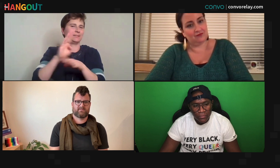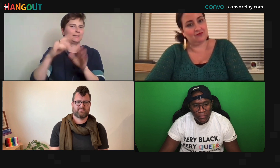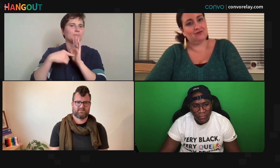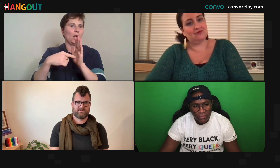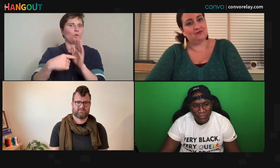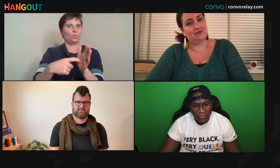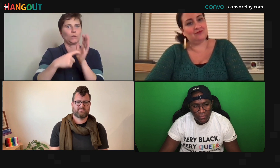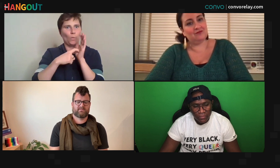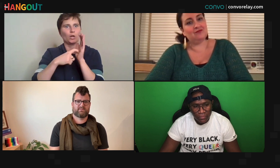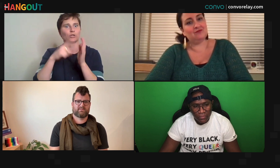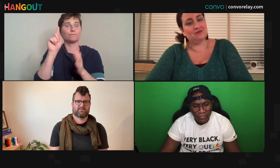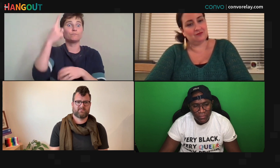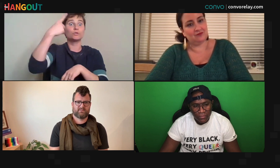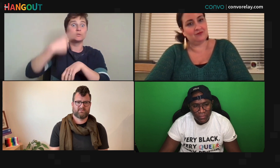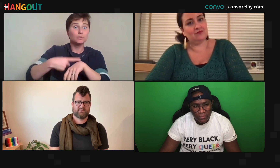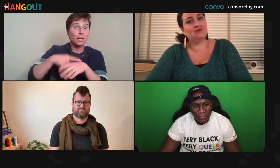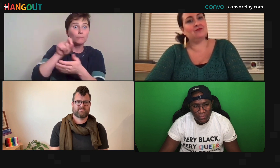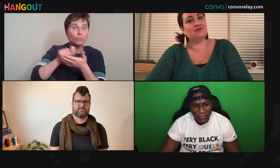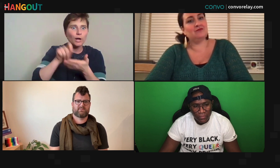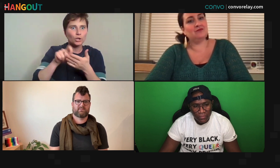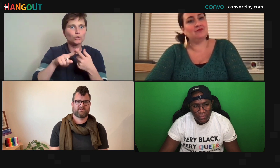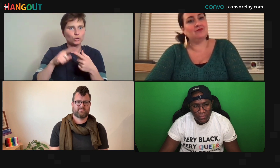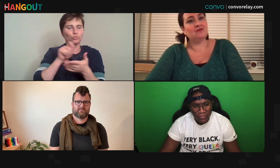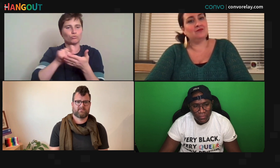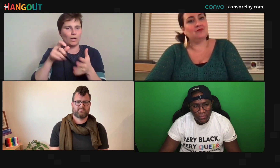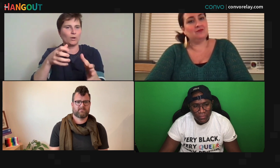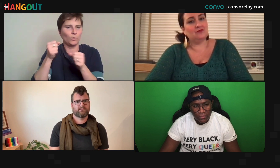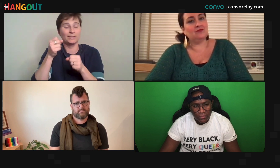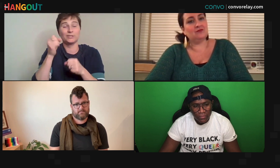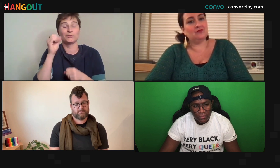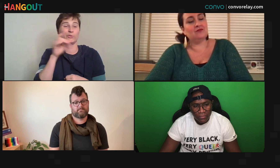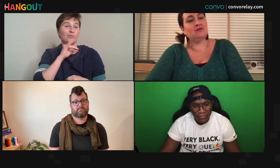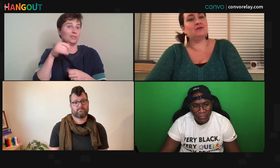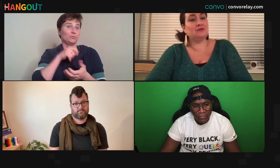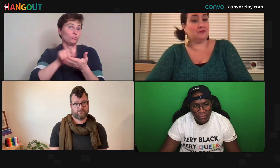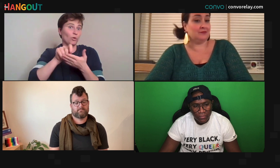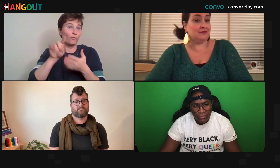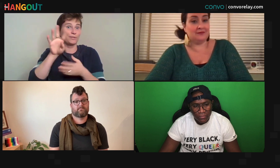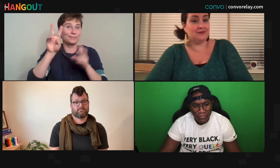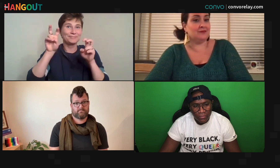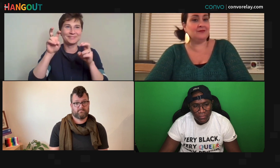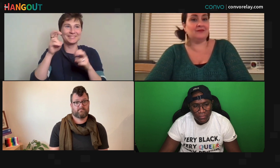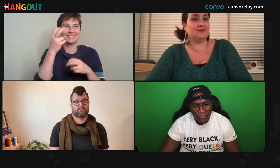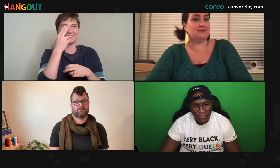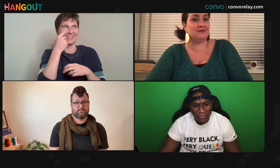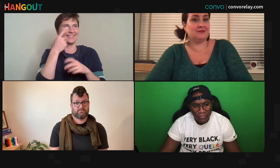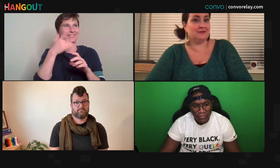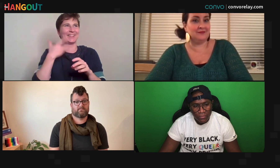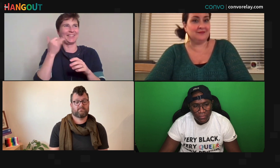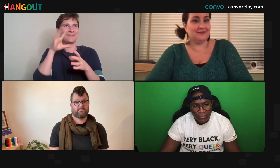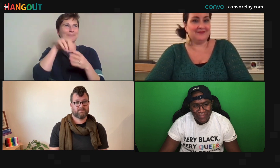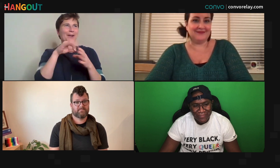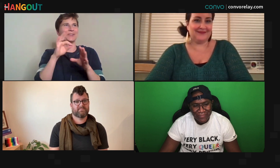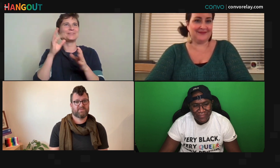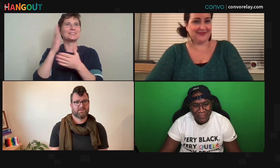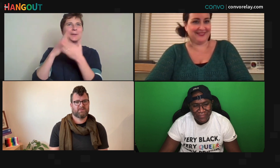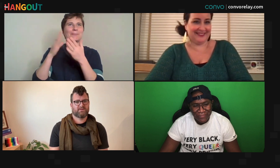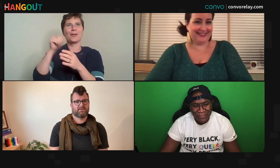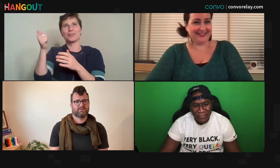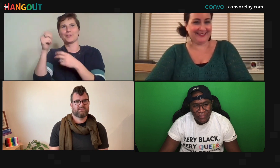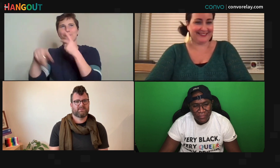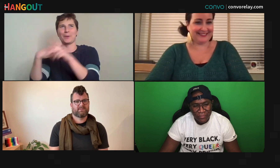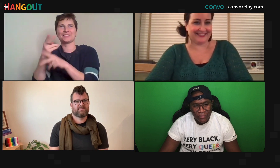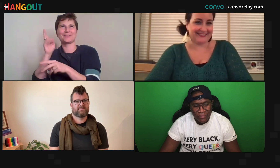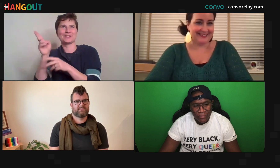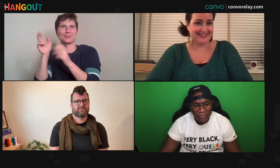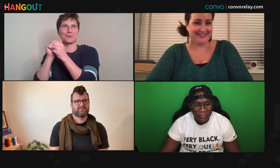push it out and start publishing it. This was one of their business models that required first-time writers to write really fast. So it was funny because I